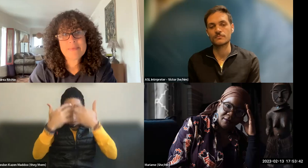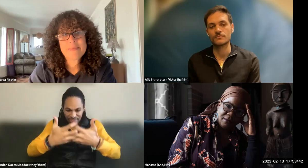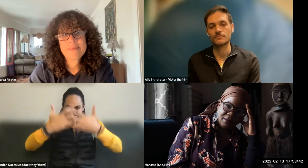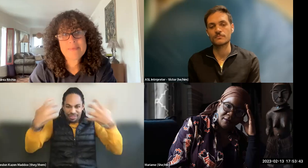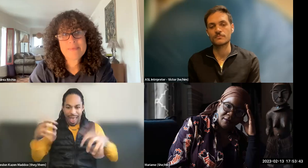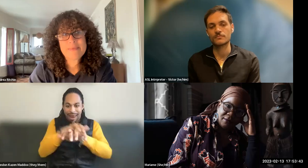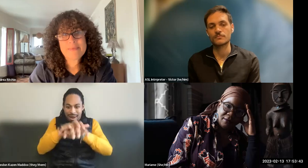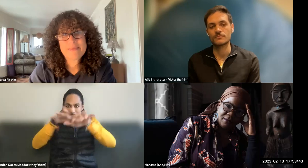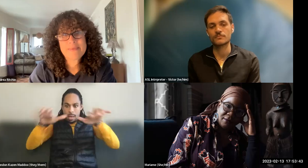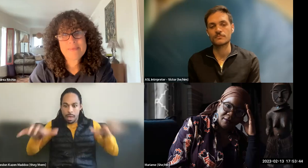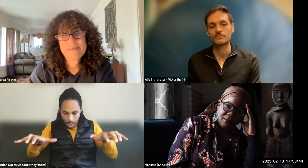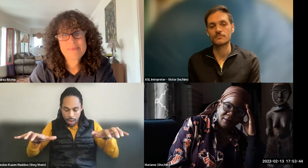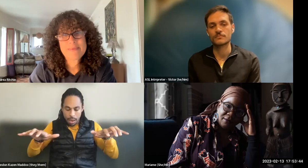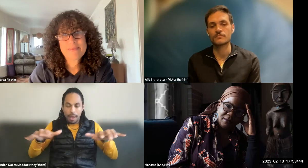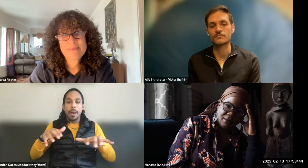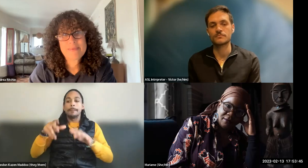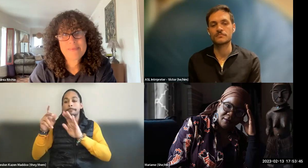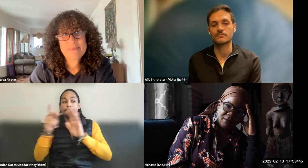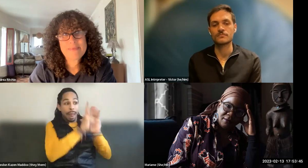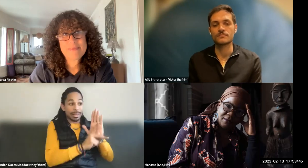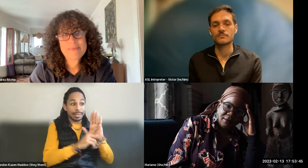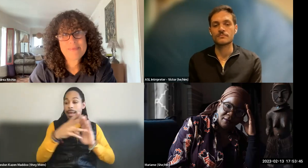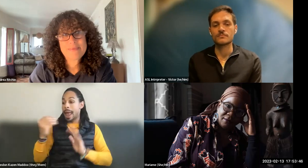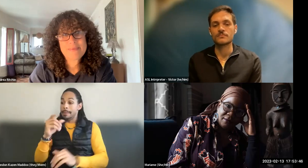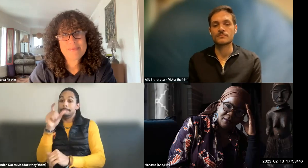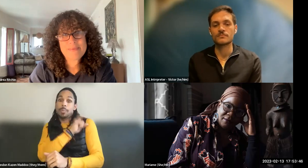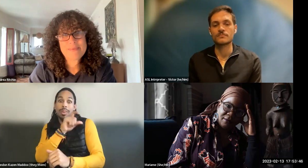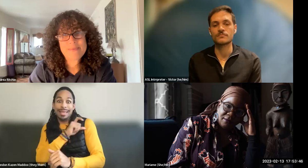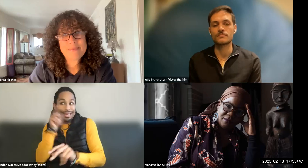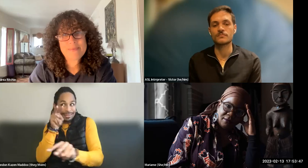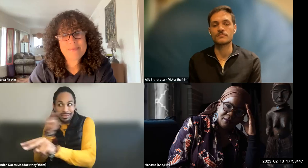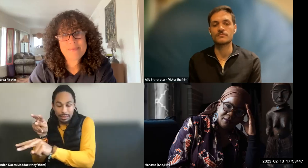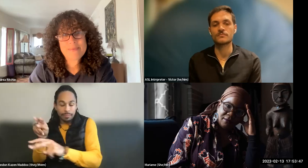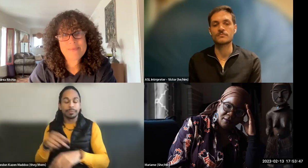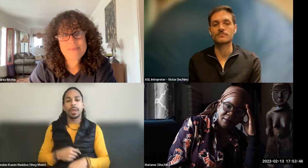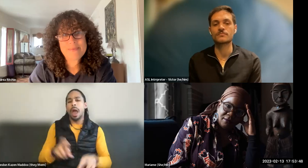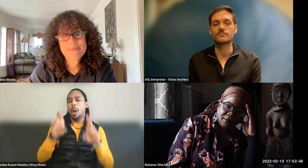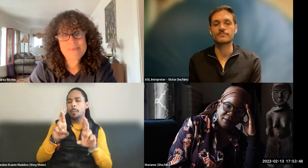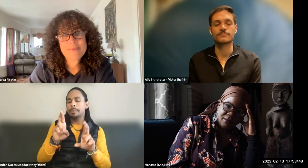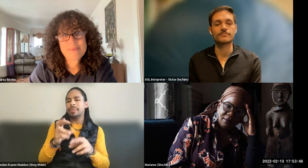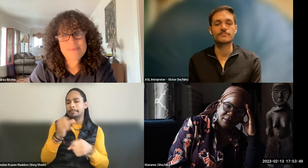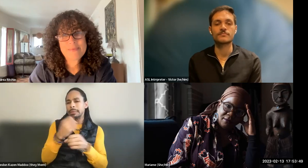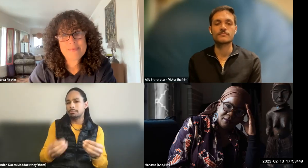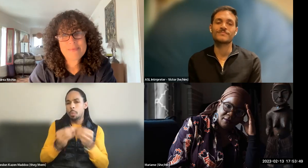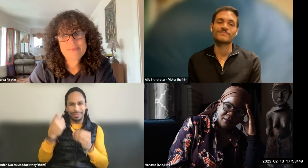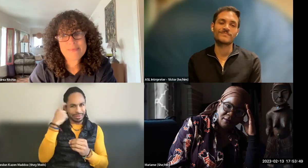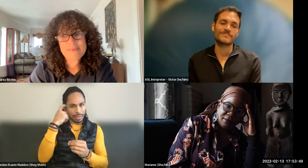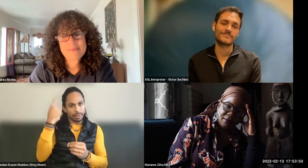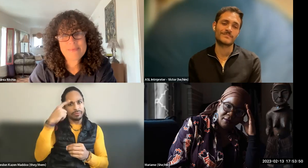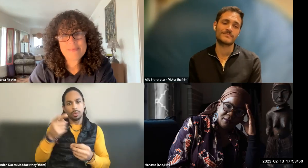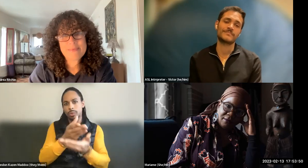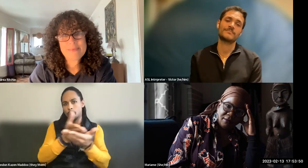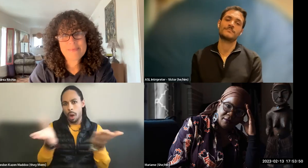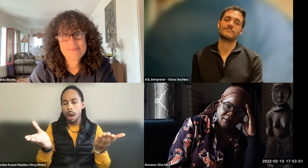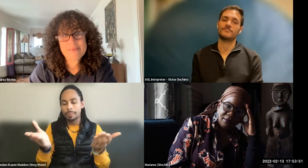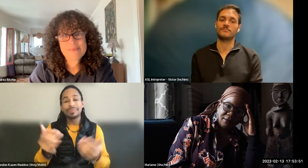story short of this part of the conversation. I hope that makes a little bit of sense to you all. And if that's not, if